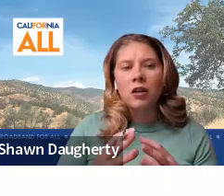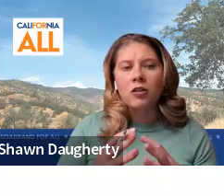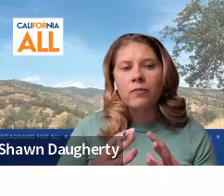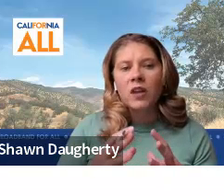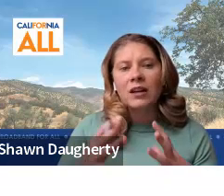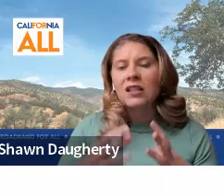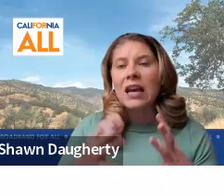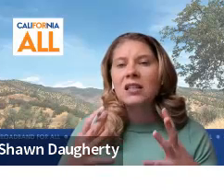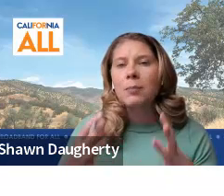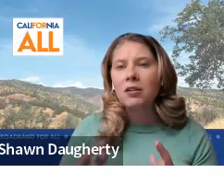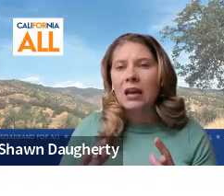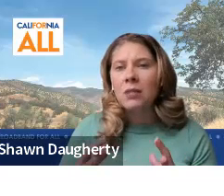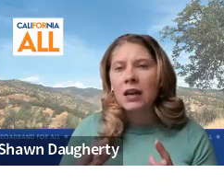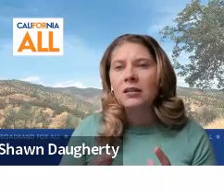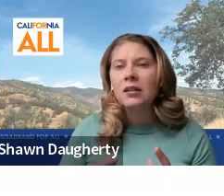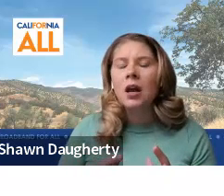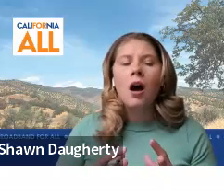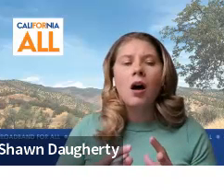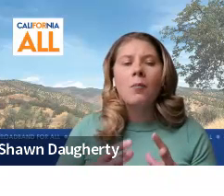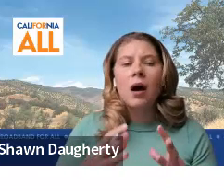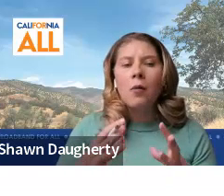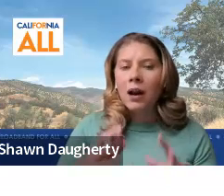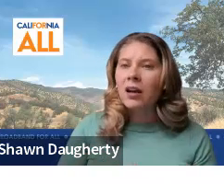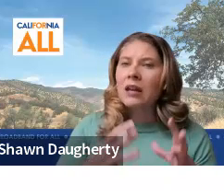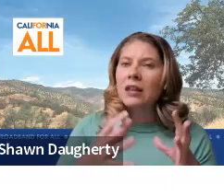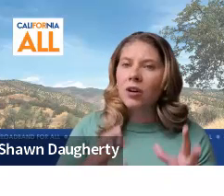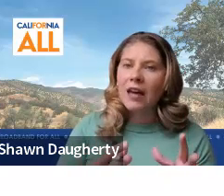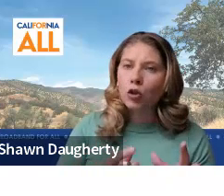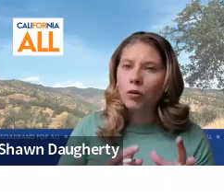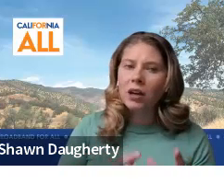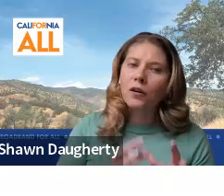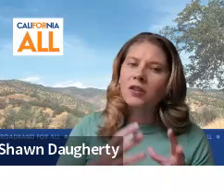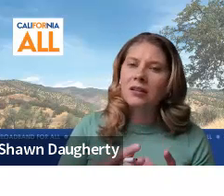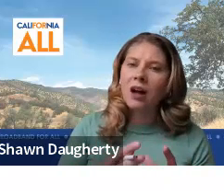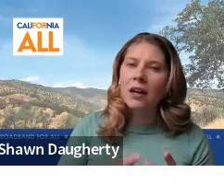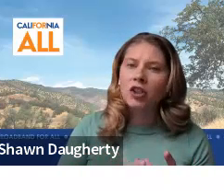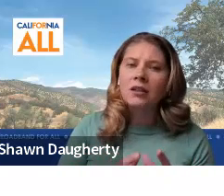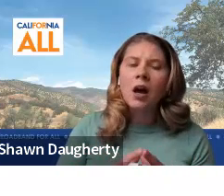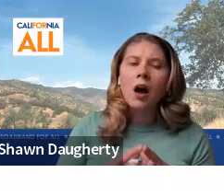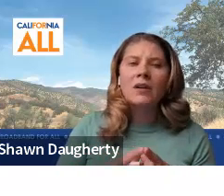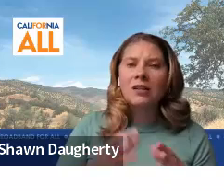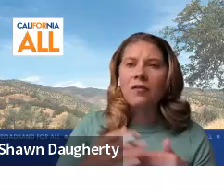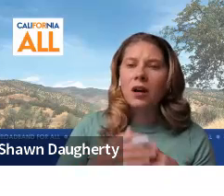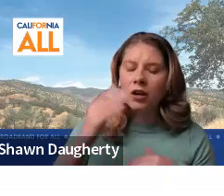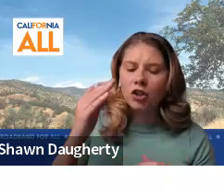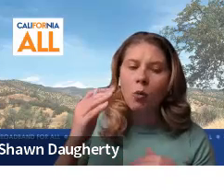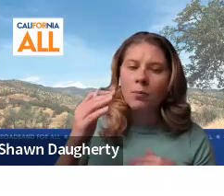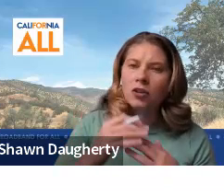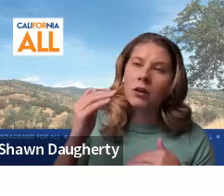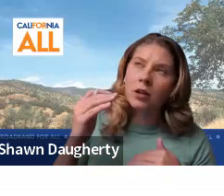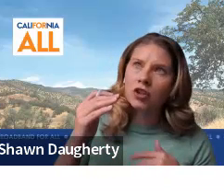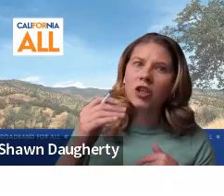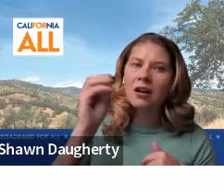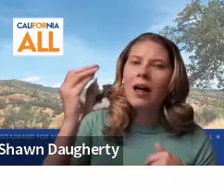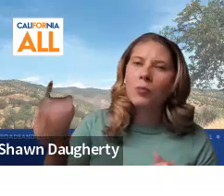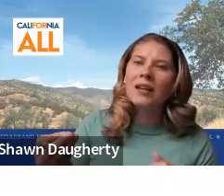Again, takes about 10 minutes, but I recommend that you look at that toolkit first that Scott mentioned. It does have a one pager or a